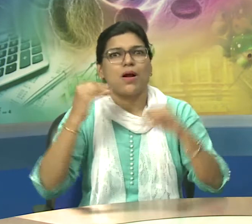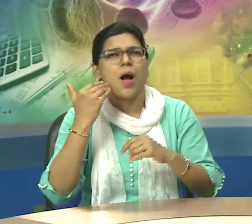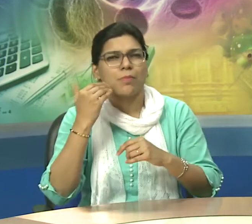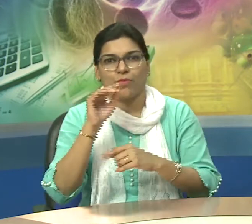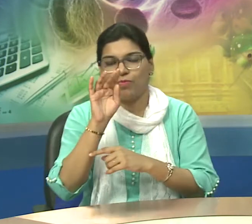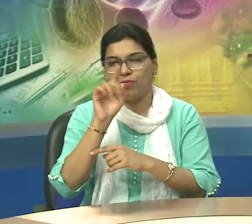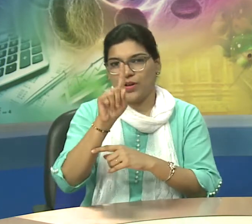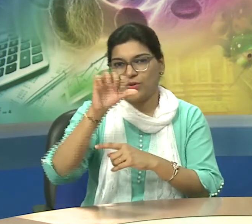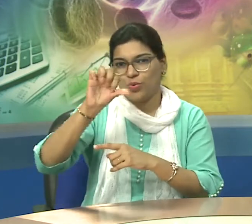in